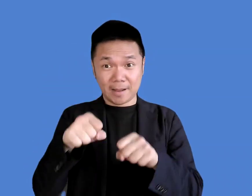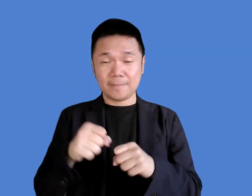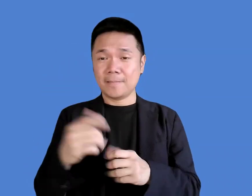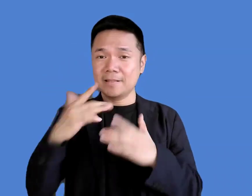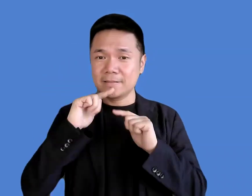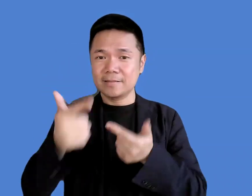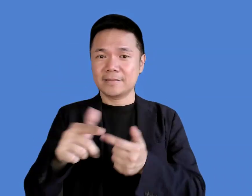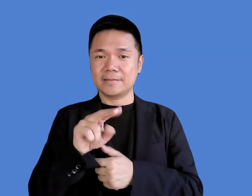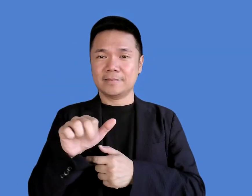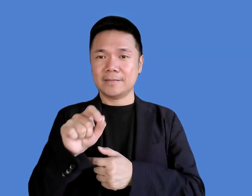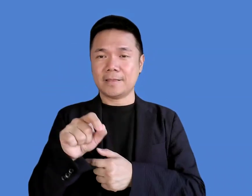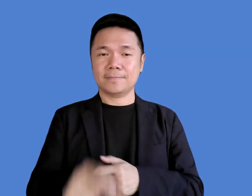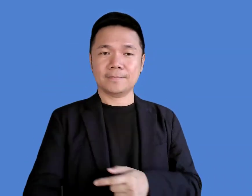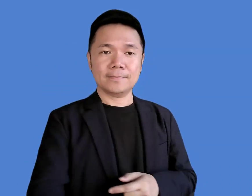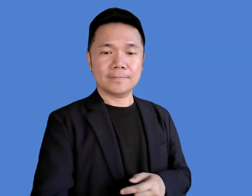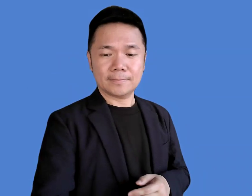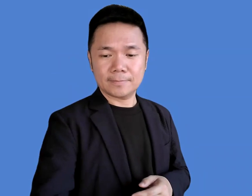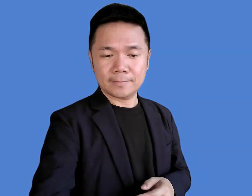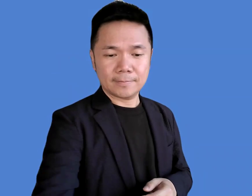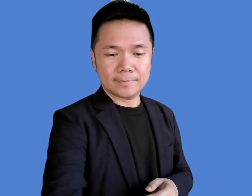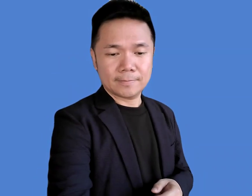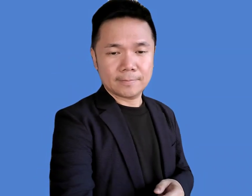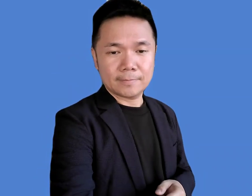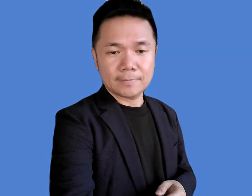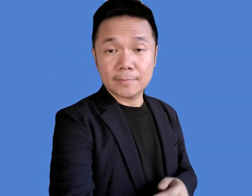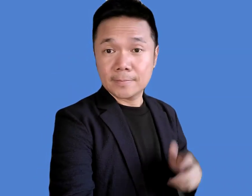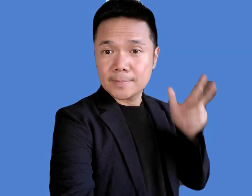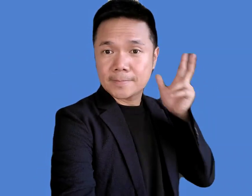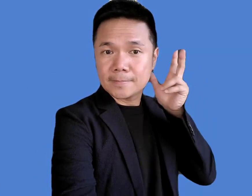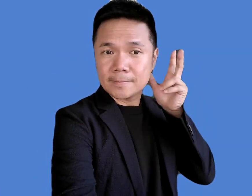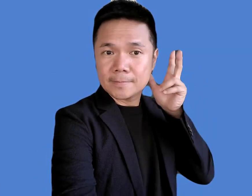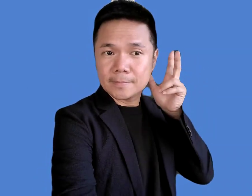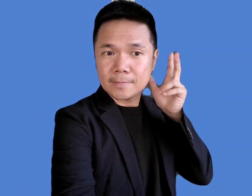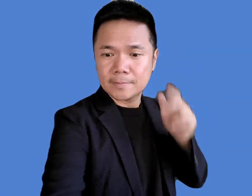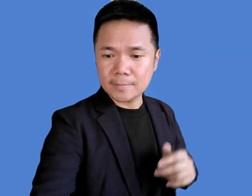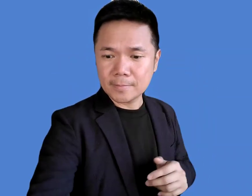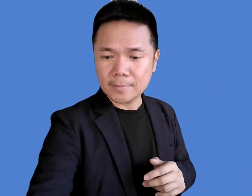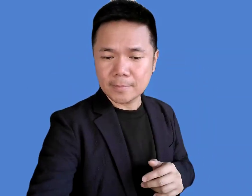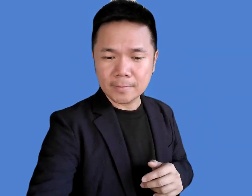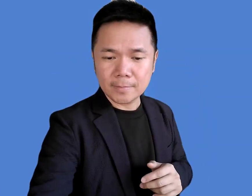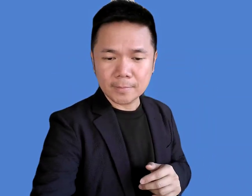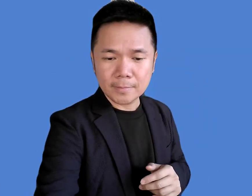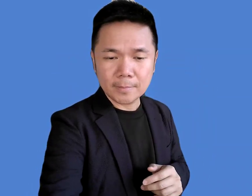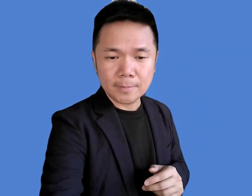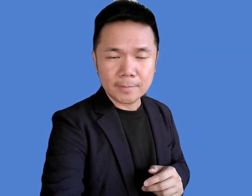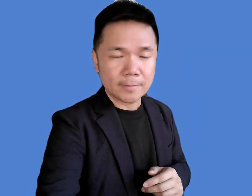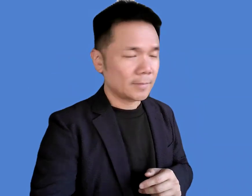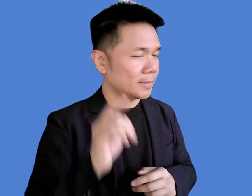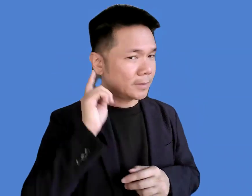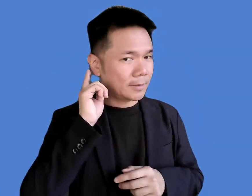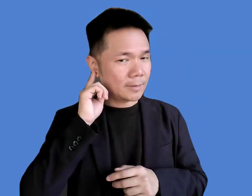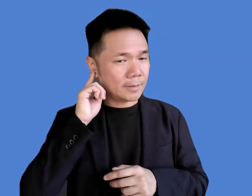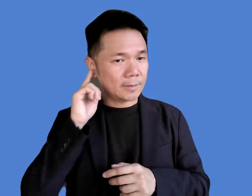to you, Net. Thank you. So I'm Ned. Hi, guys. Lovely to kind of meet everybody. I am the co-founder